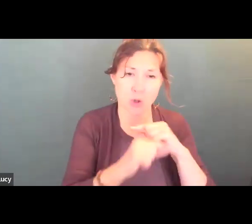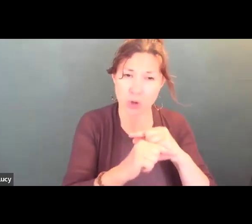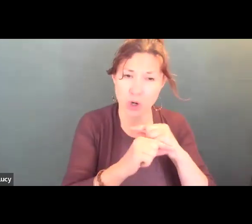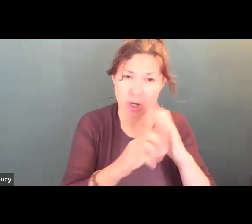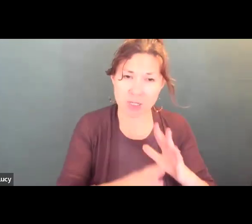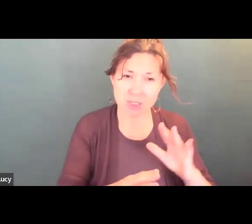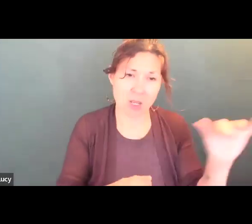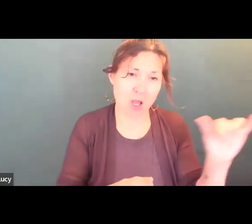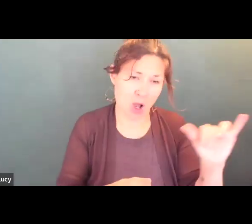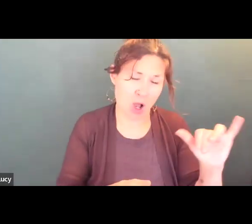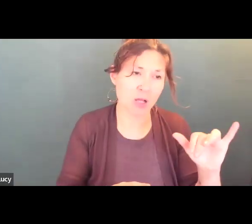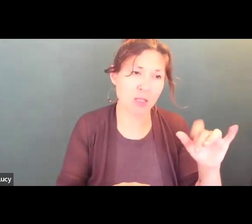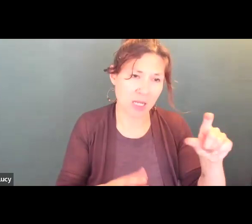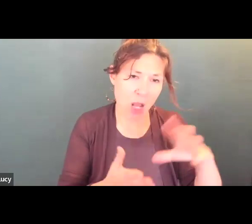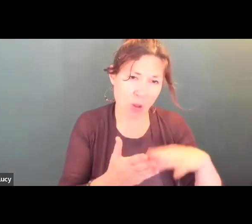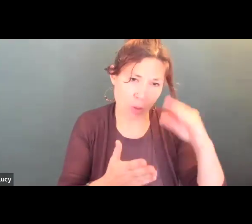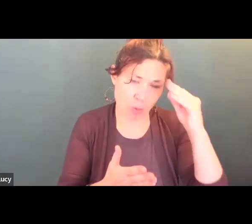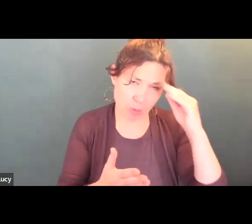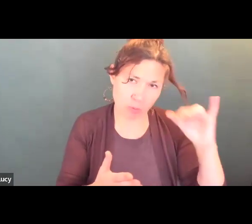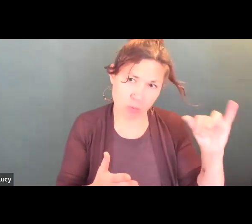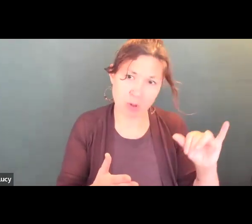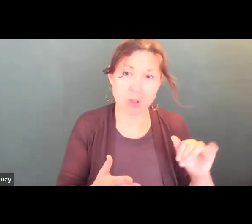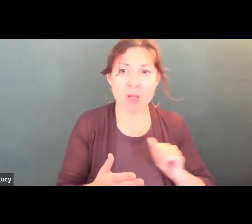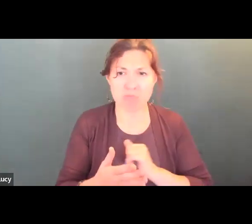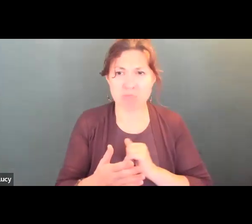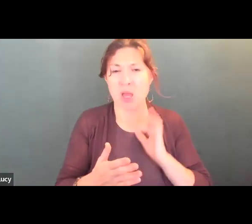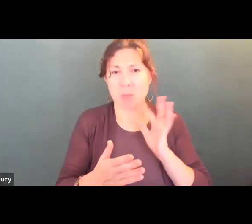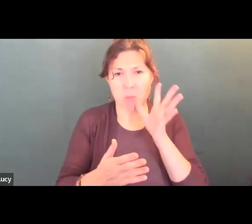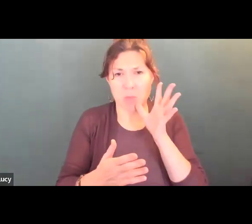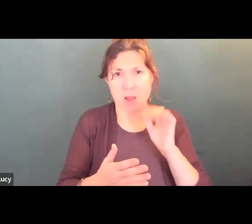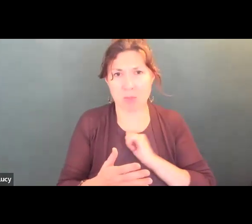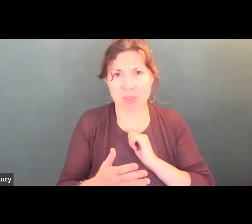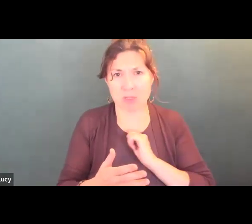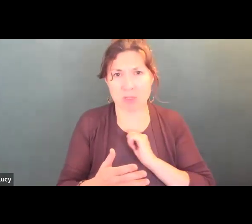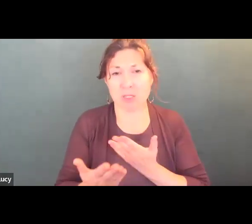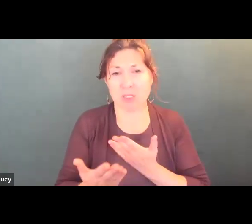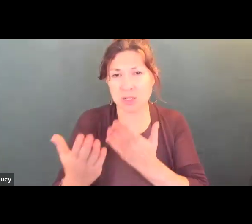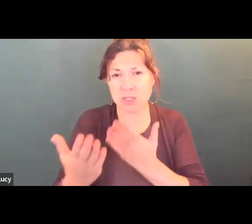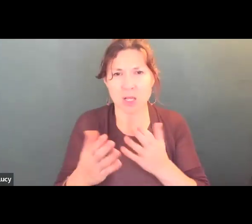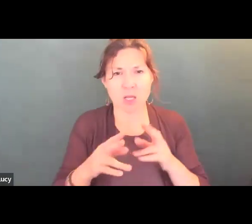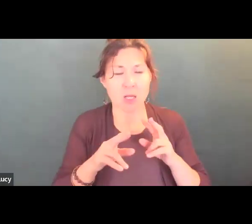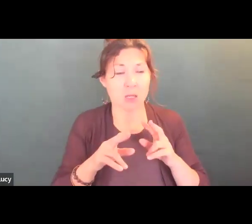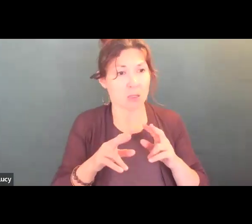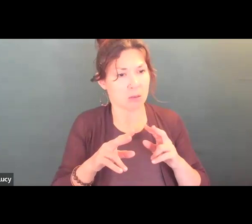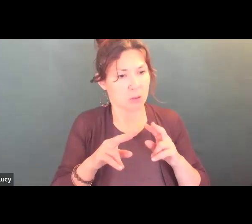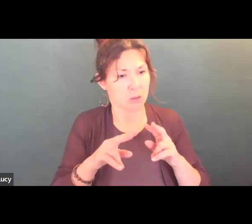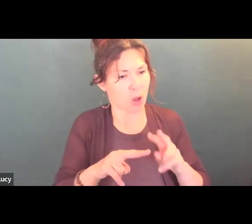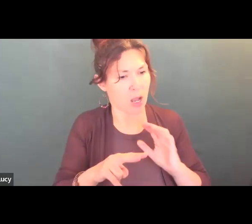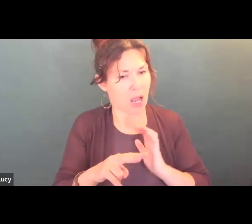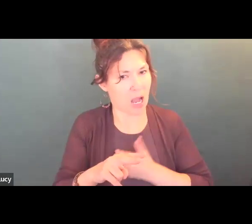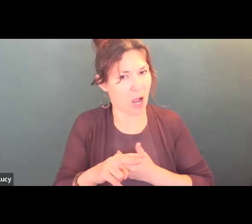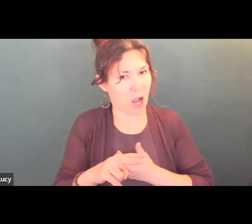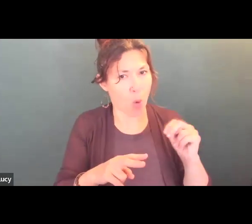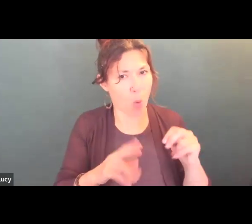could also benefit from this education. And as a parent myself, I strongly suggest we look at our own tech use and role model what a